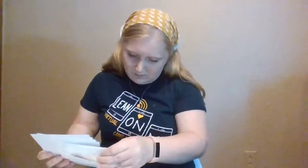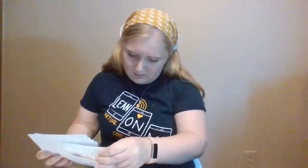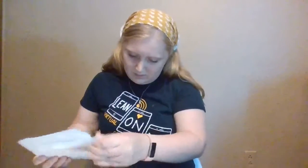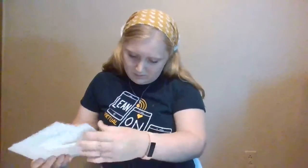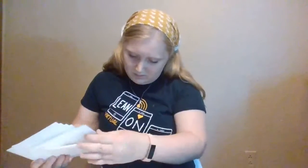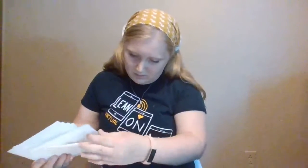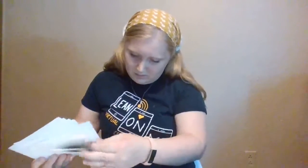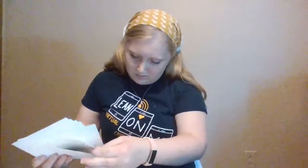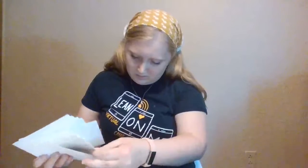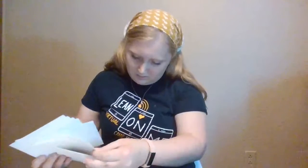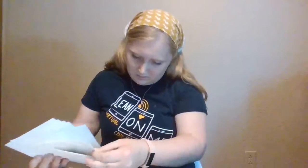to